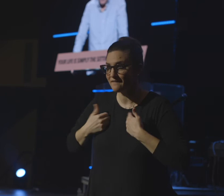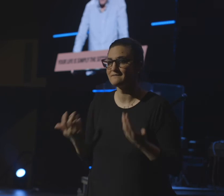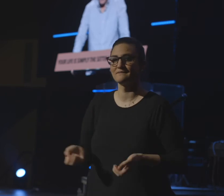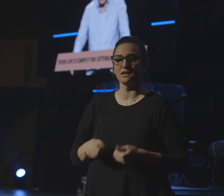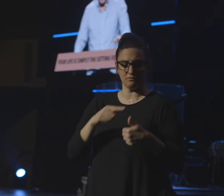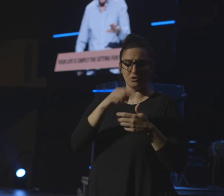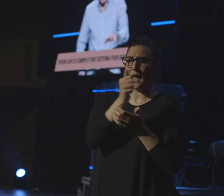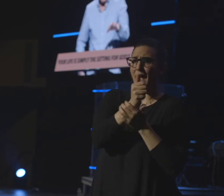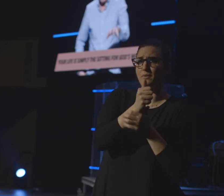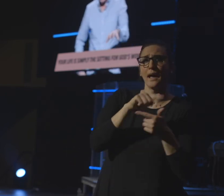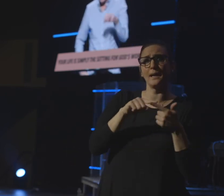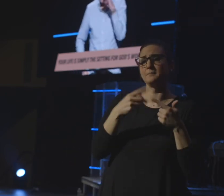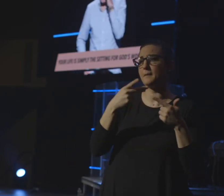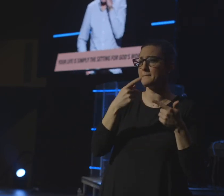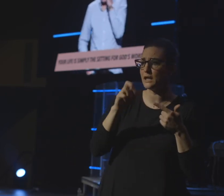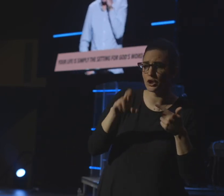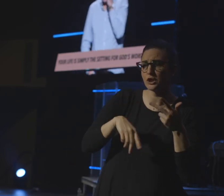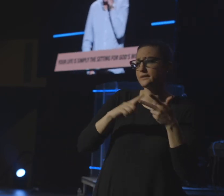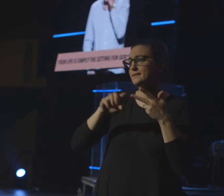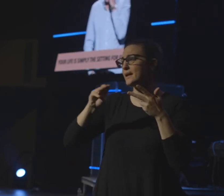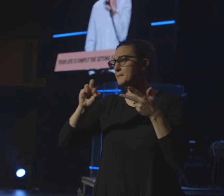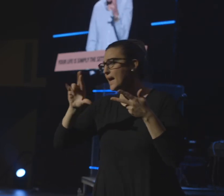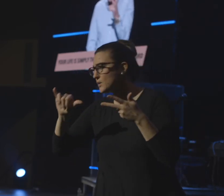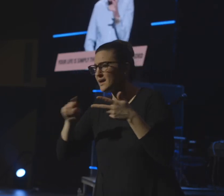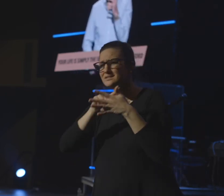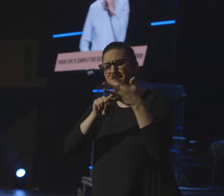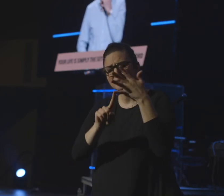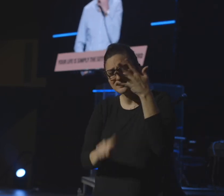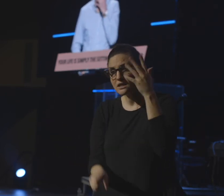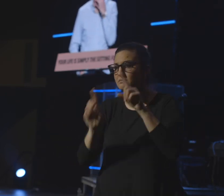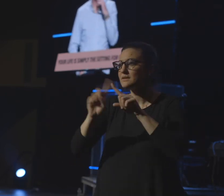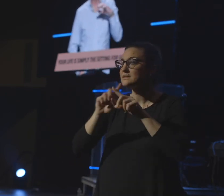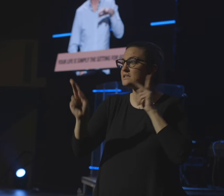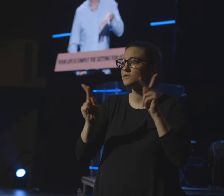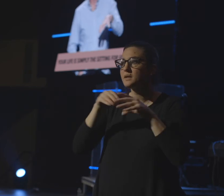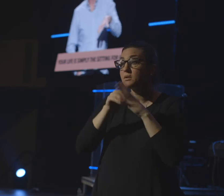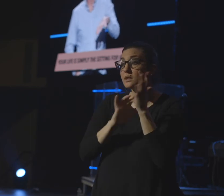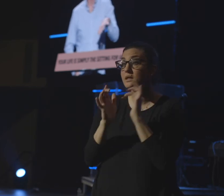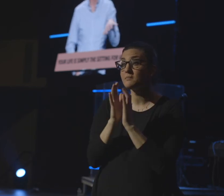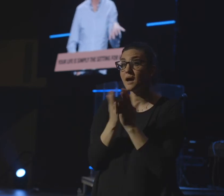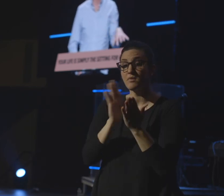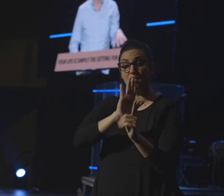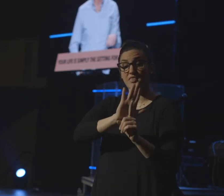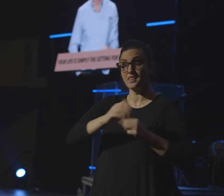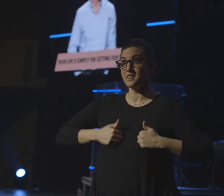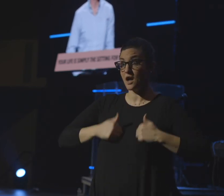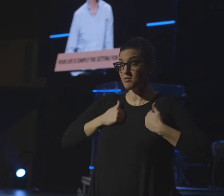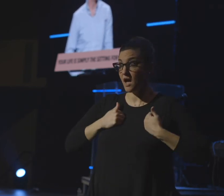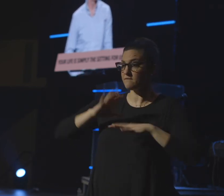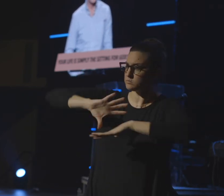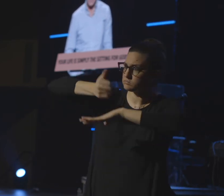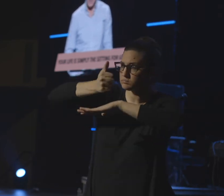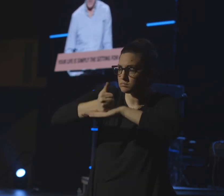reason. Genesis 16, I don't know how you could say otherwise, is a narrative